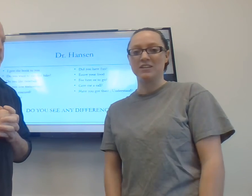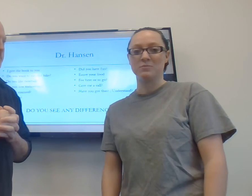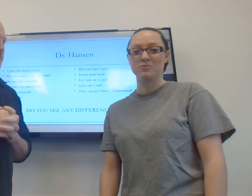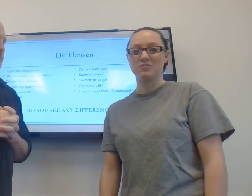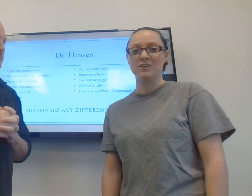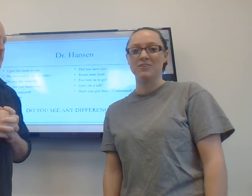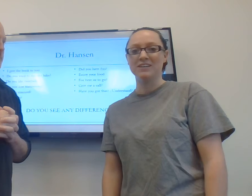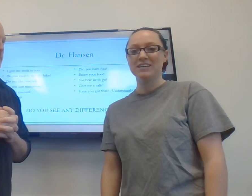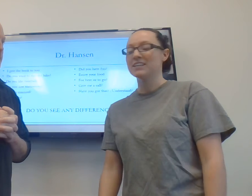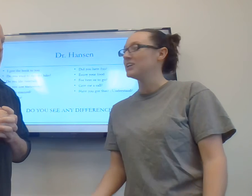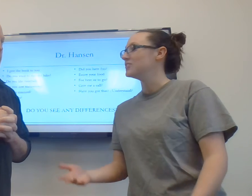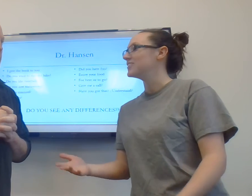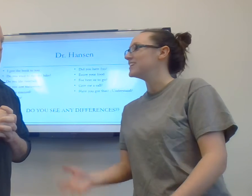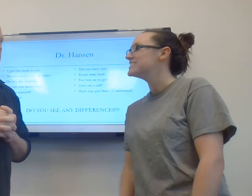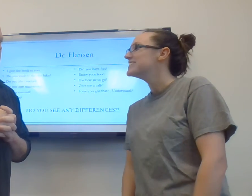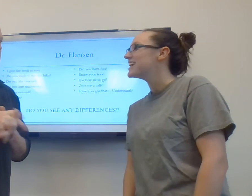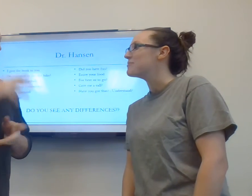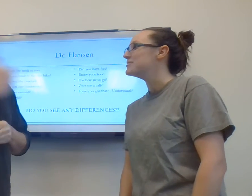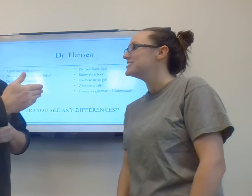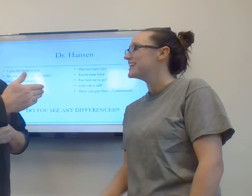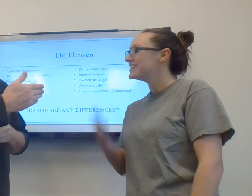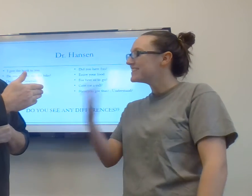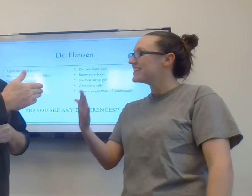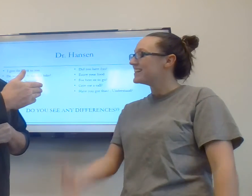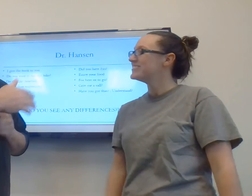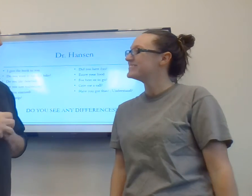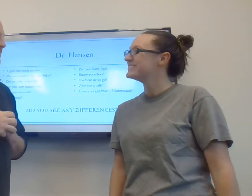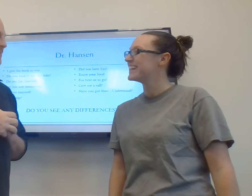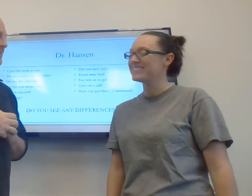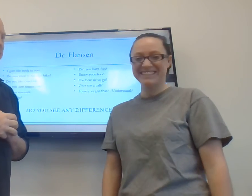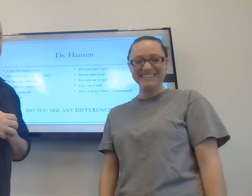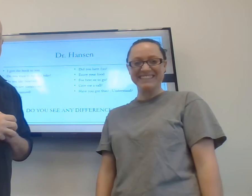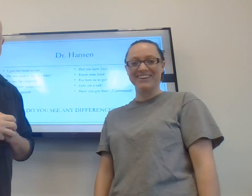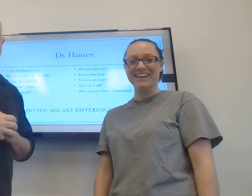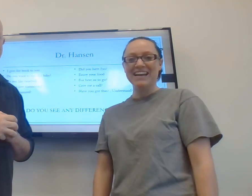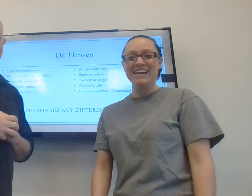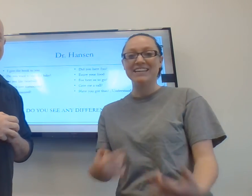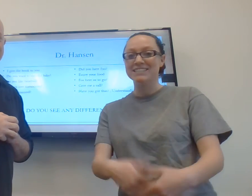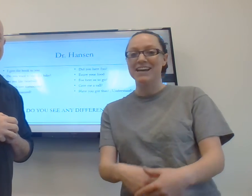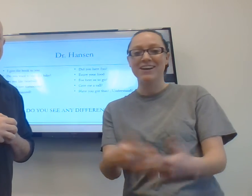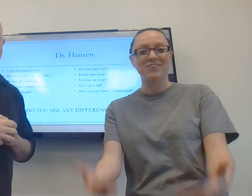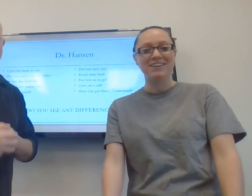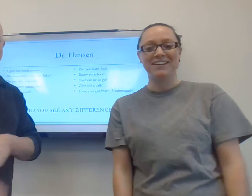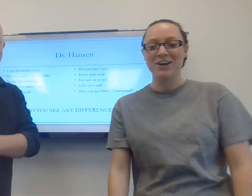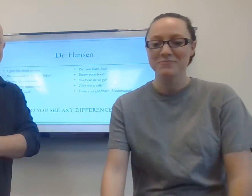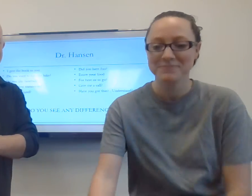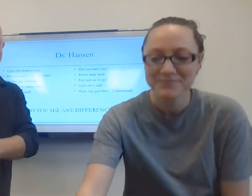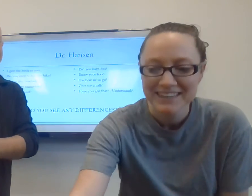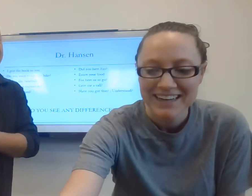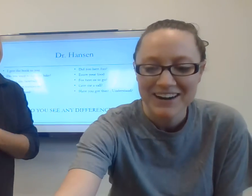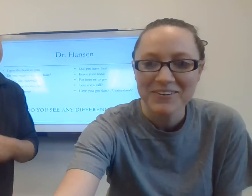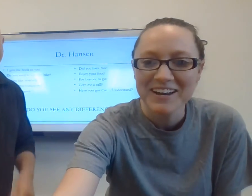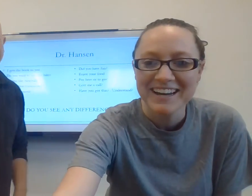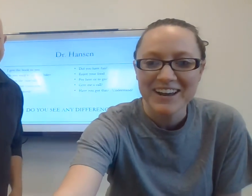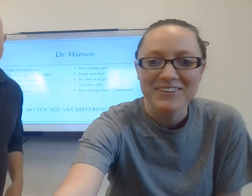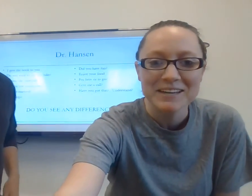understandable. So thank you, Dr. Hansen. I appreciate it. Thank you. Yep. So he can stay or he can go. We're going to go lip